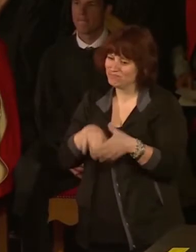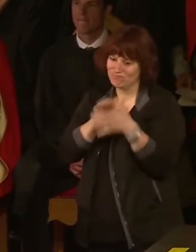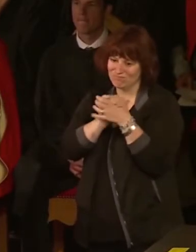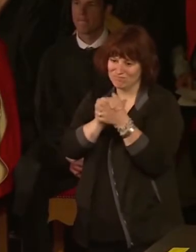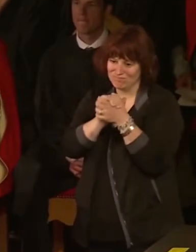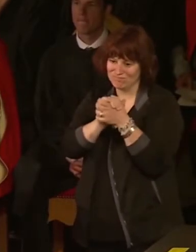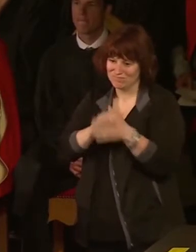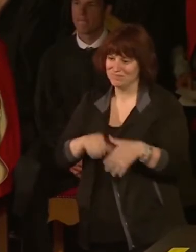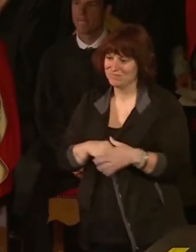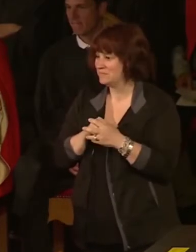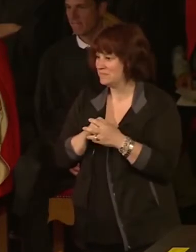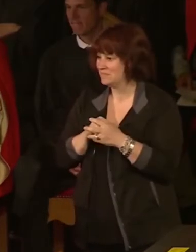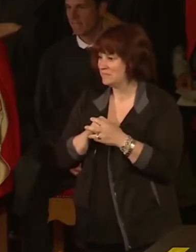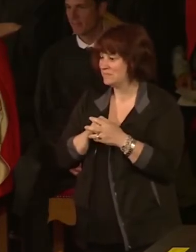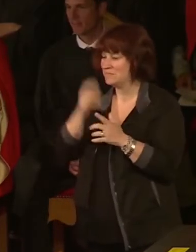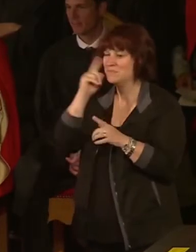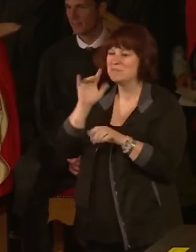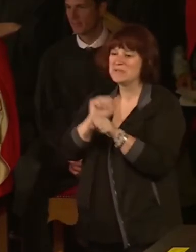Congratulations.